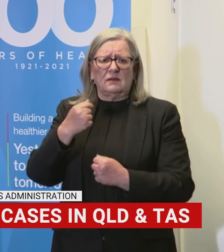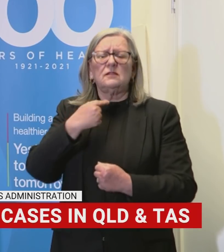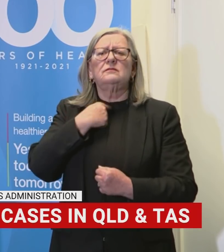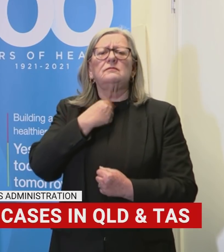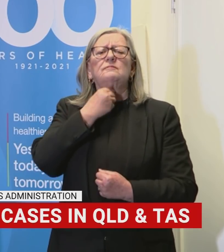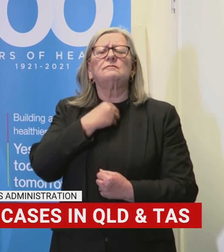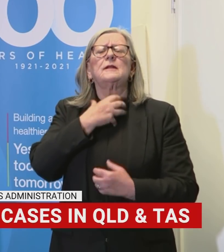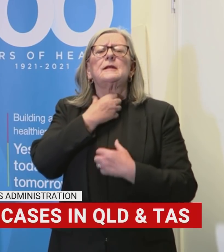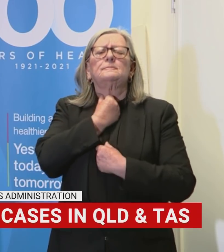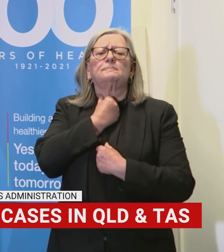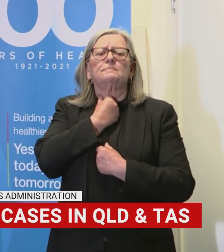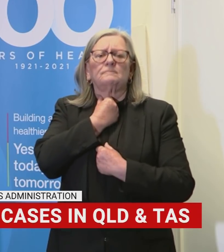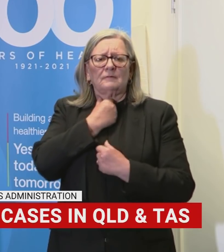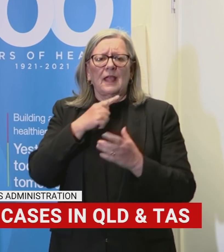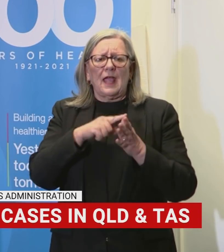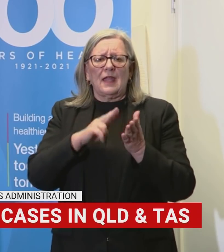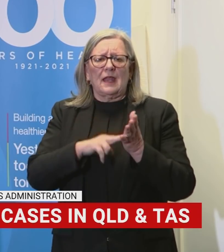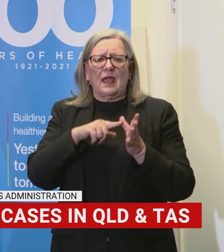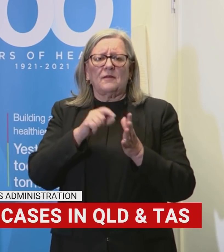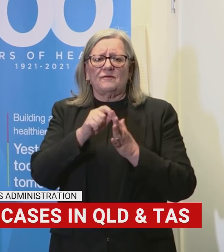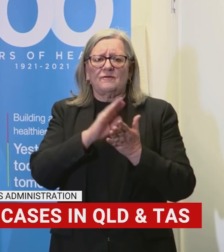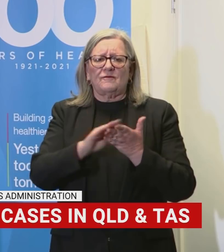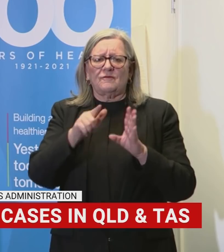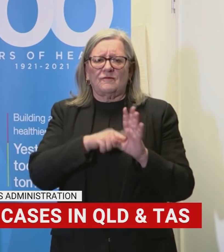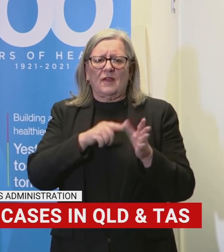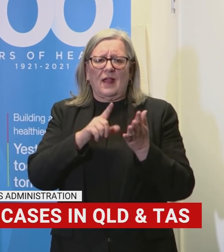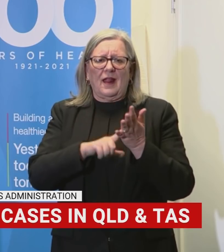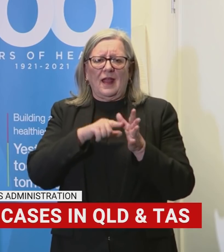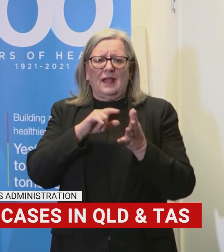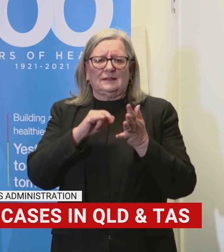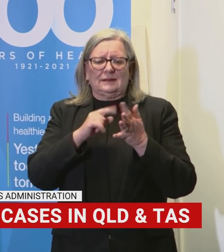Now, in Australia, there were 55 cases reported to 24